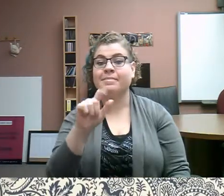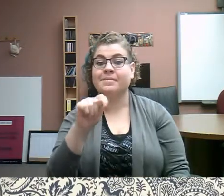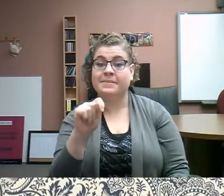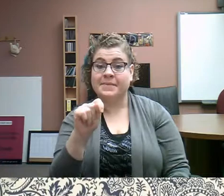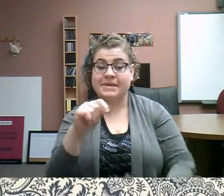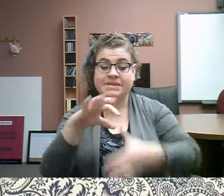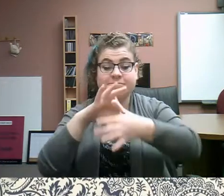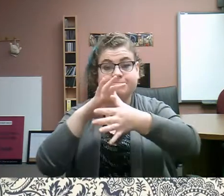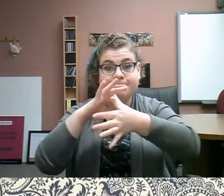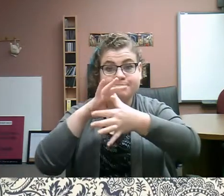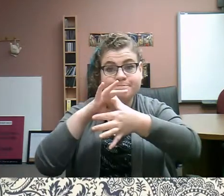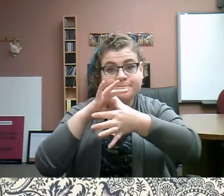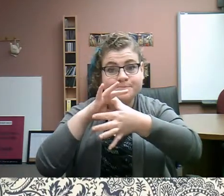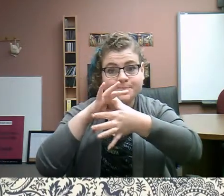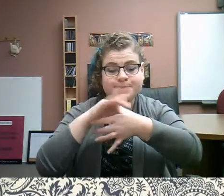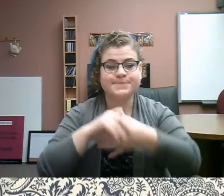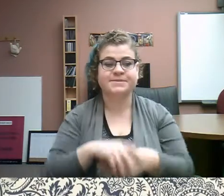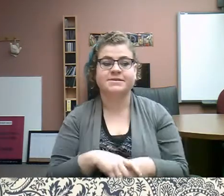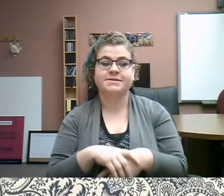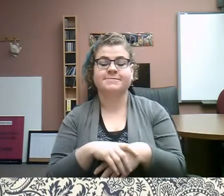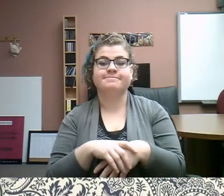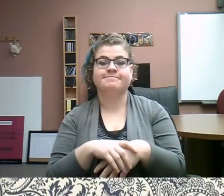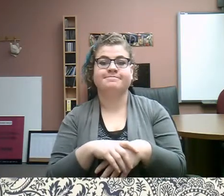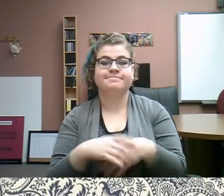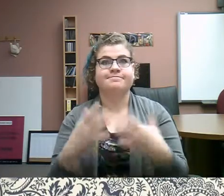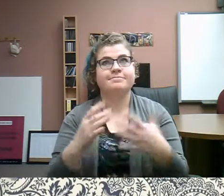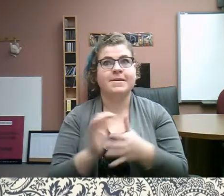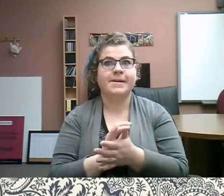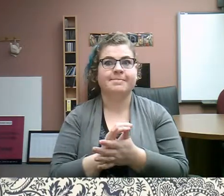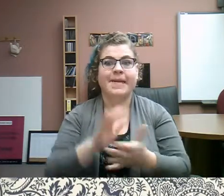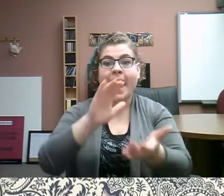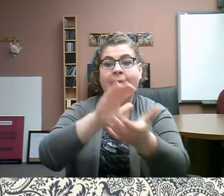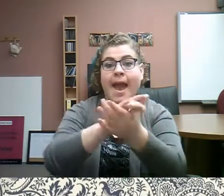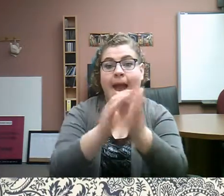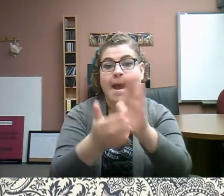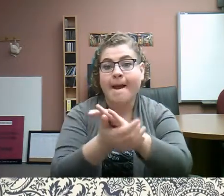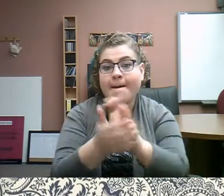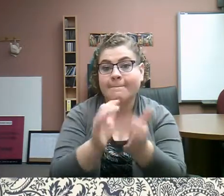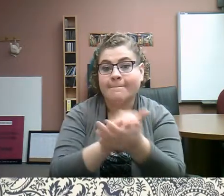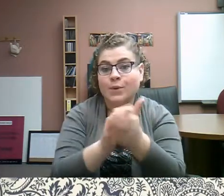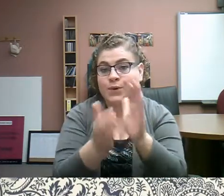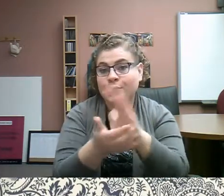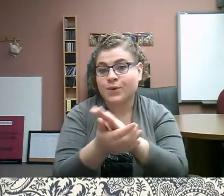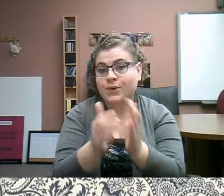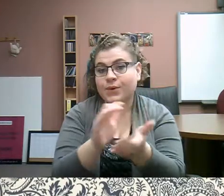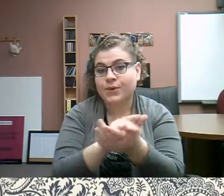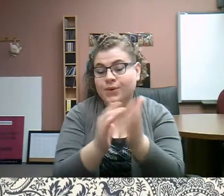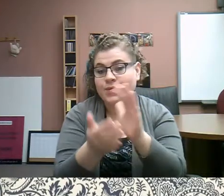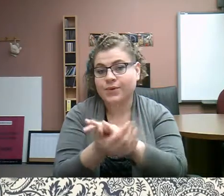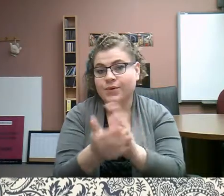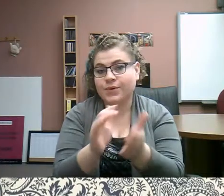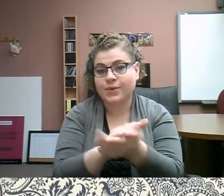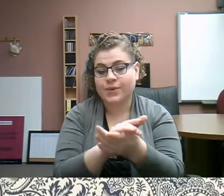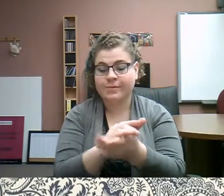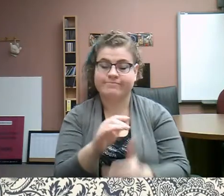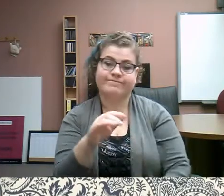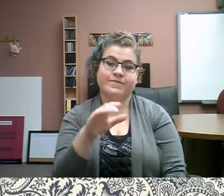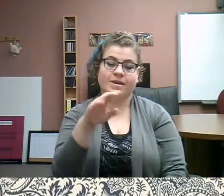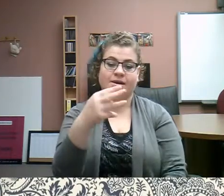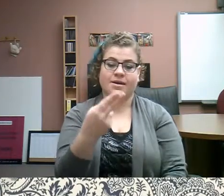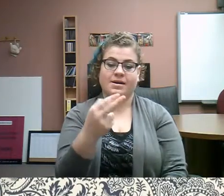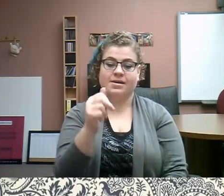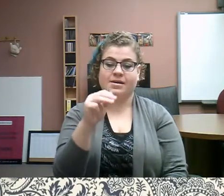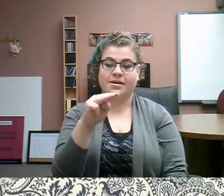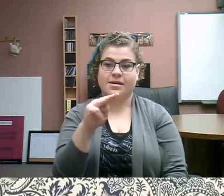Meat. Maybe a hamburger.